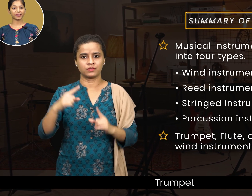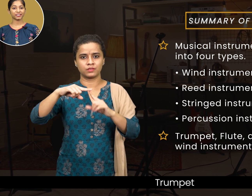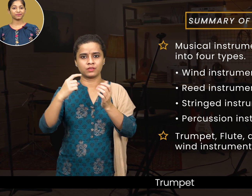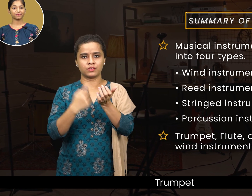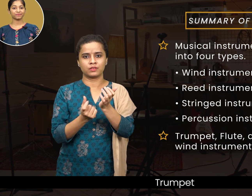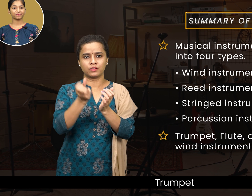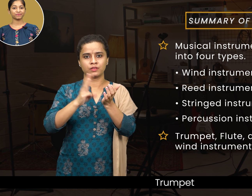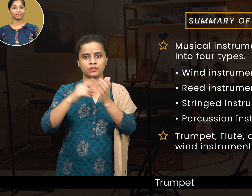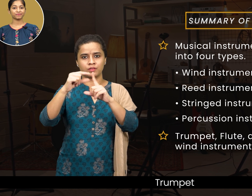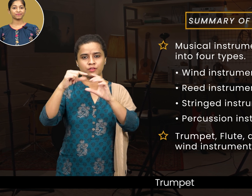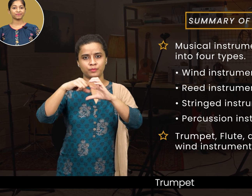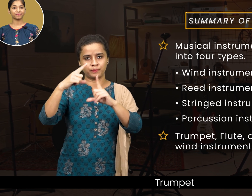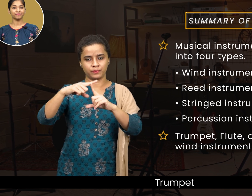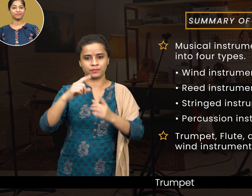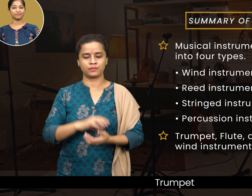trumpet,